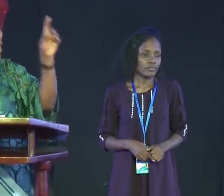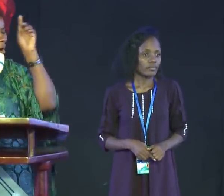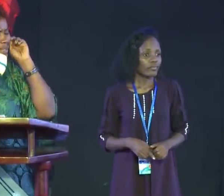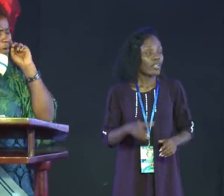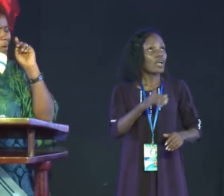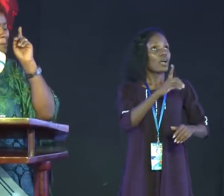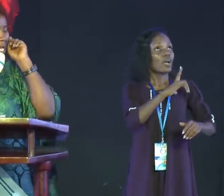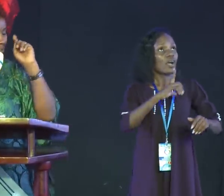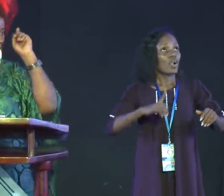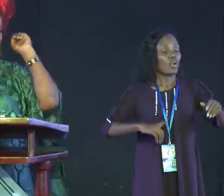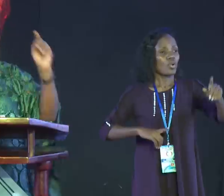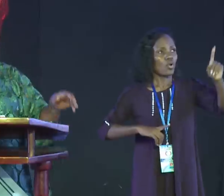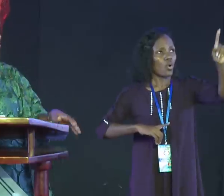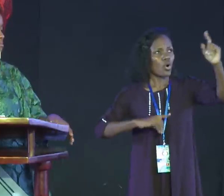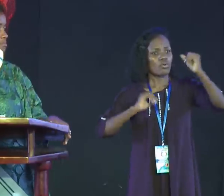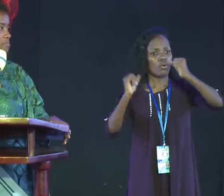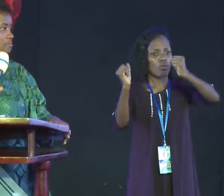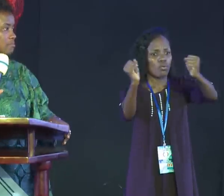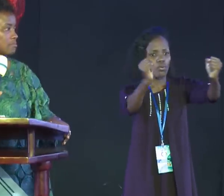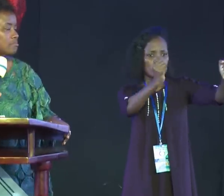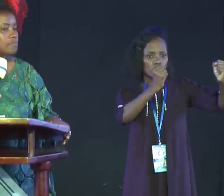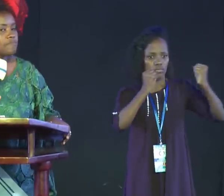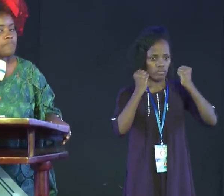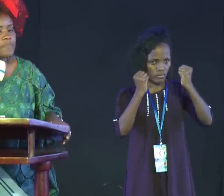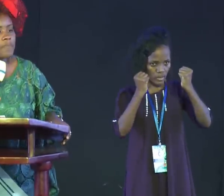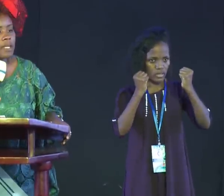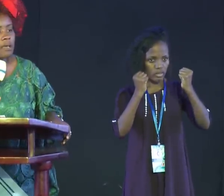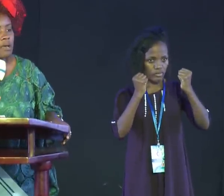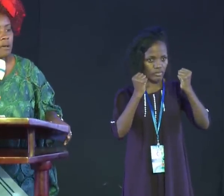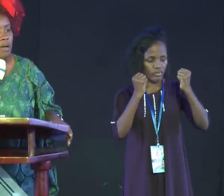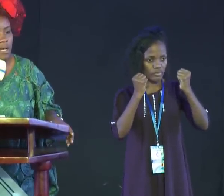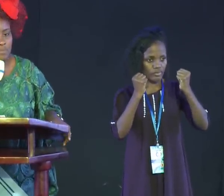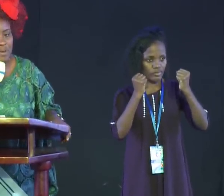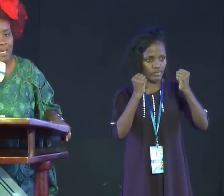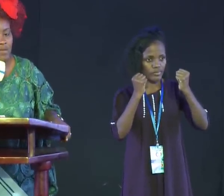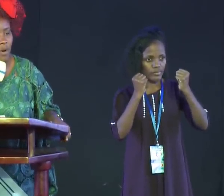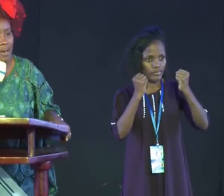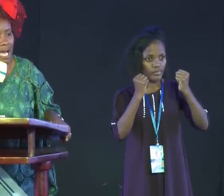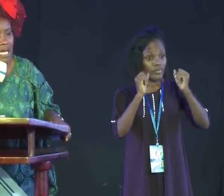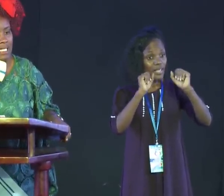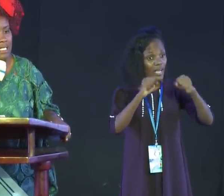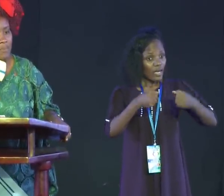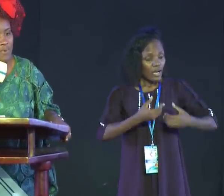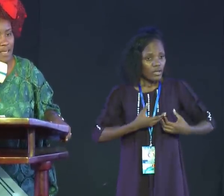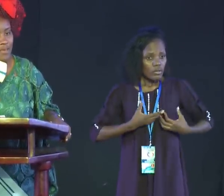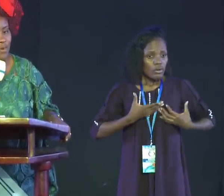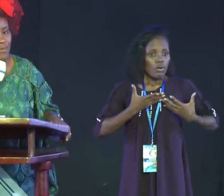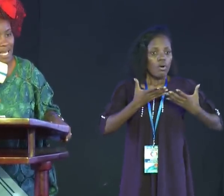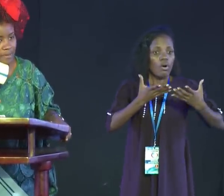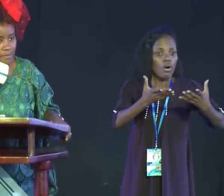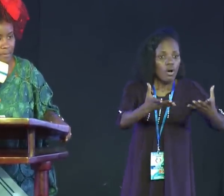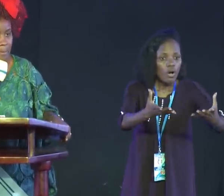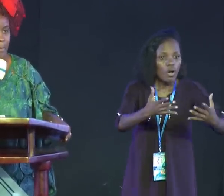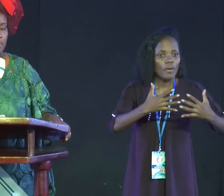The Lord Almighty, Katonda omuyinza w'ebintu byonna, can breathe on us the breath